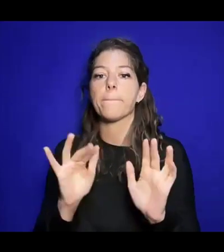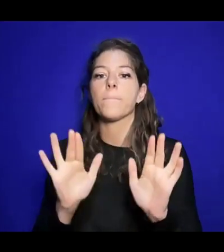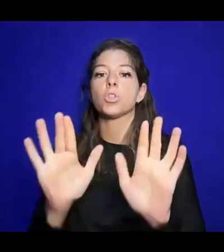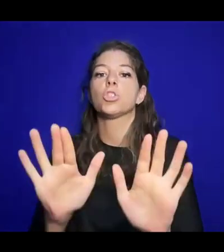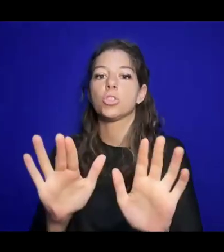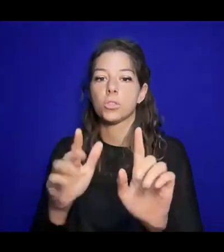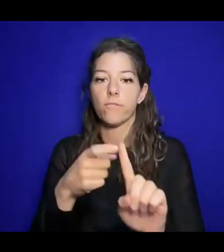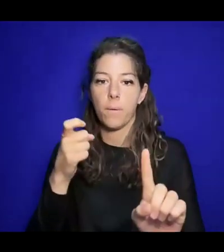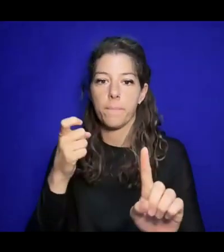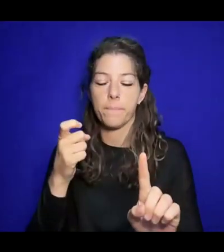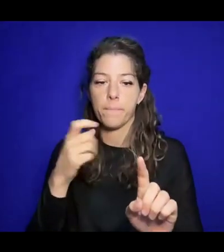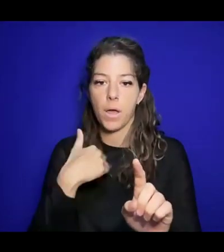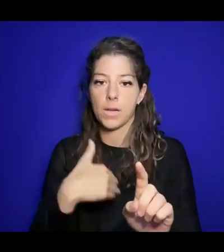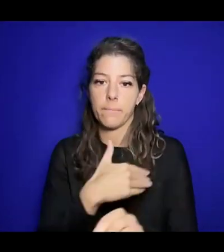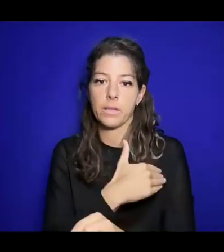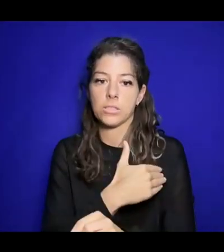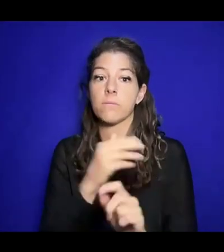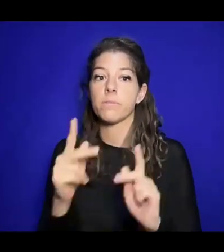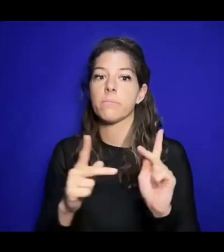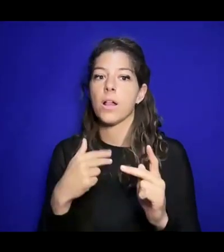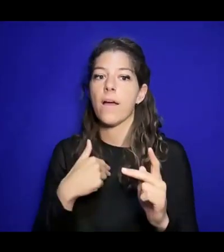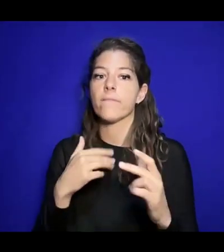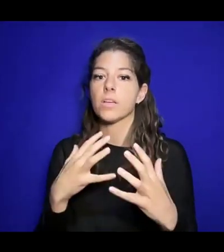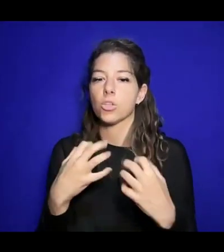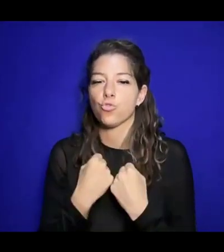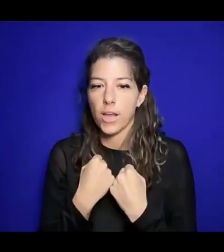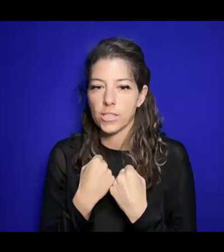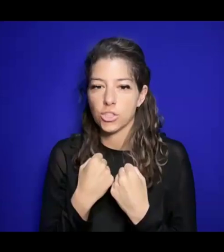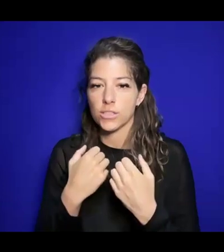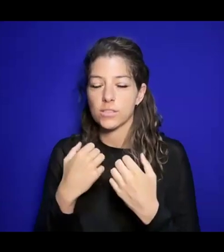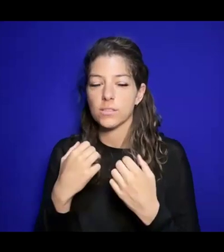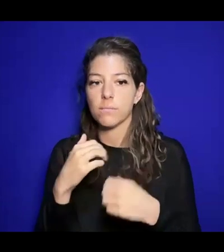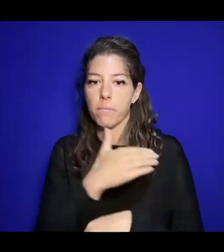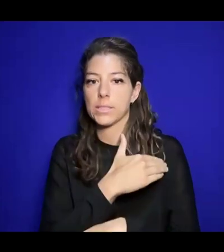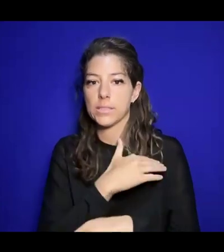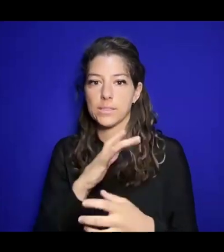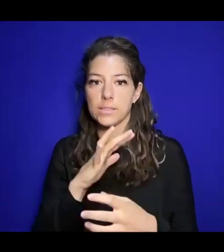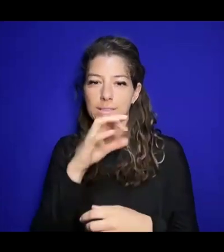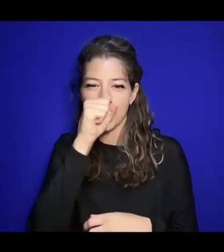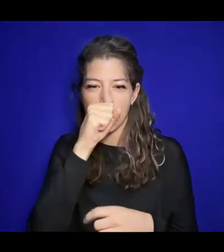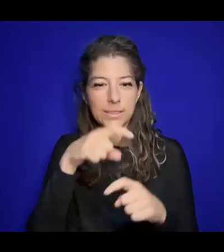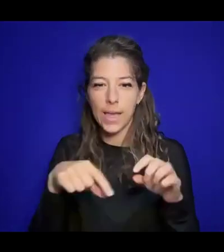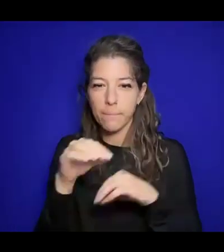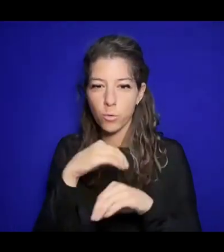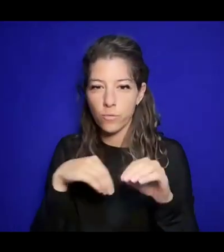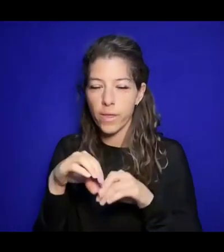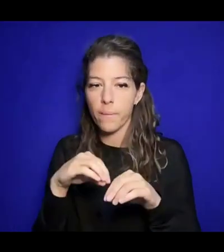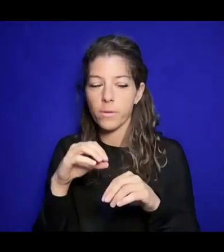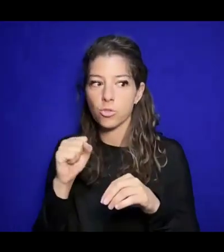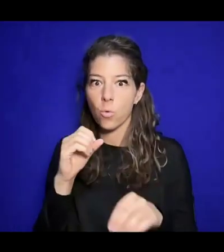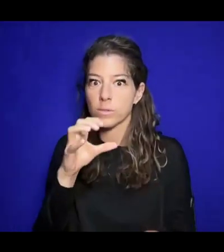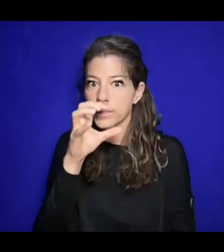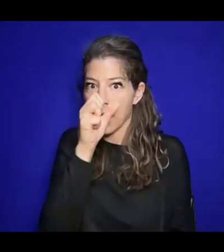body. That's why you'll see people who get contractures where their muscles have tightened up and they can't move them because they're so